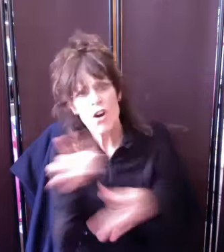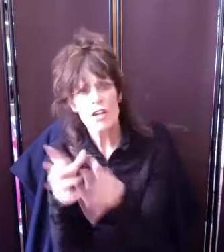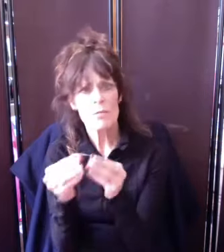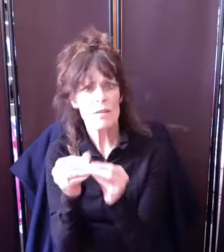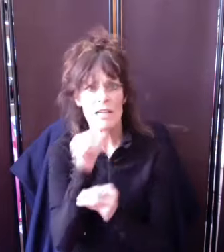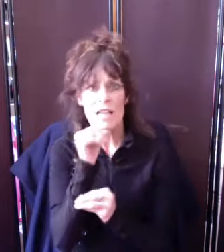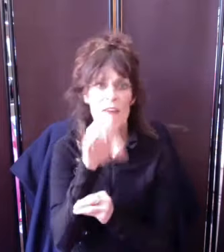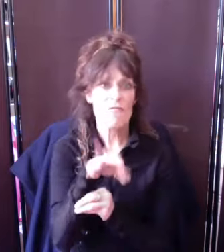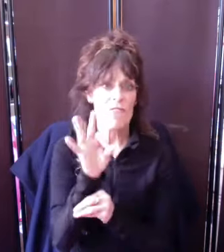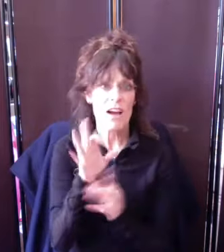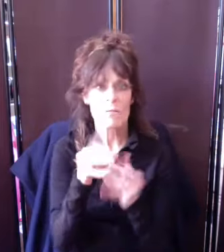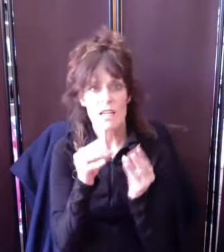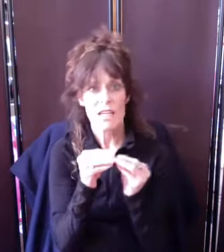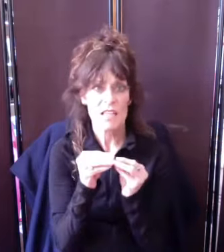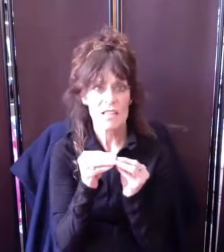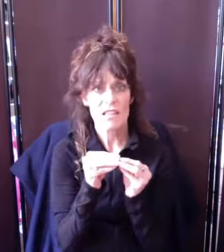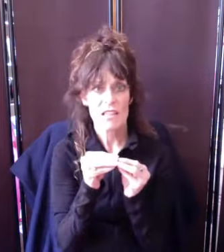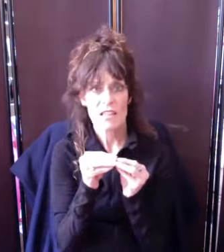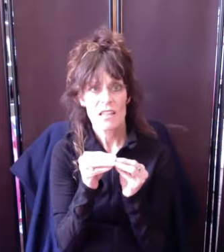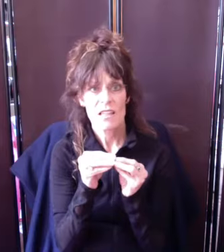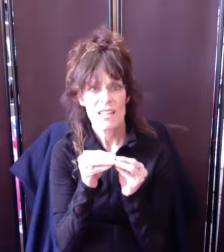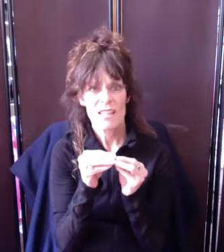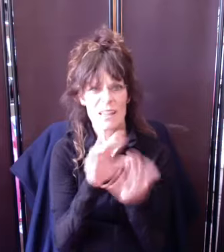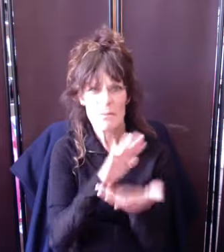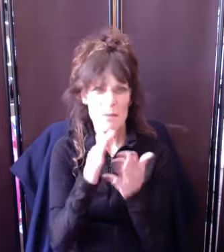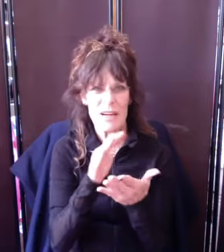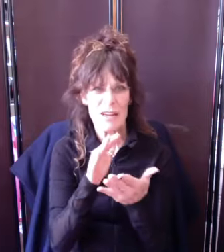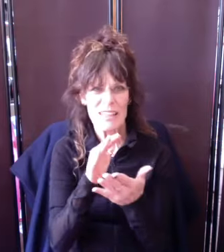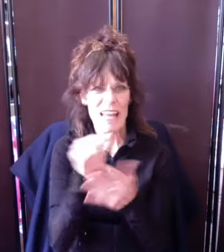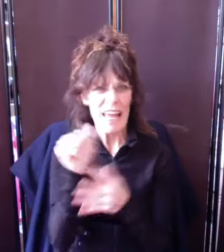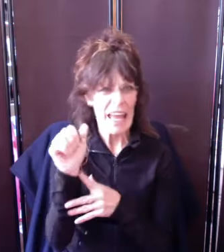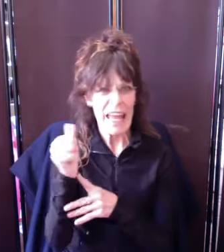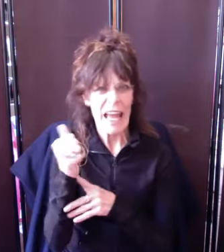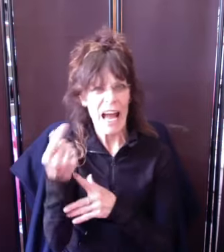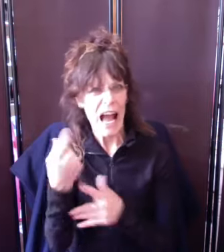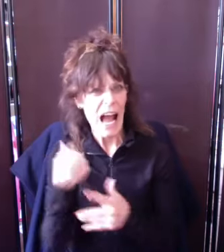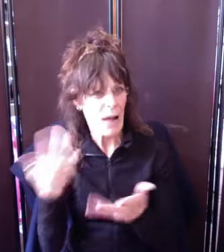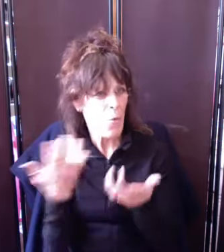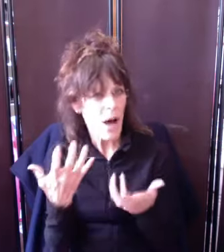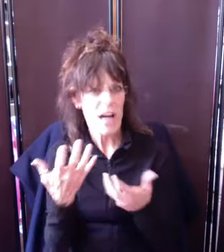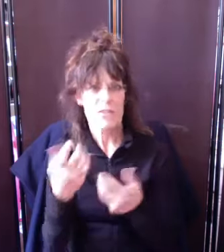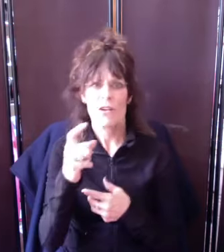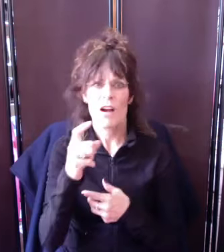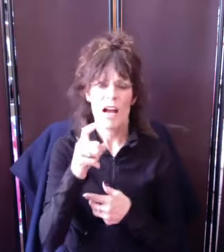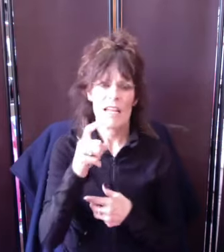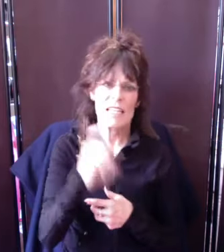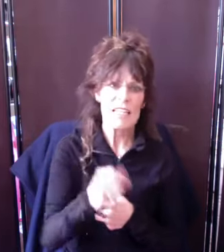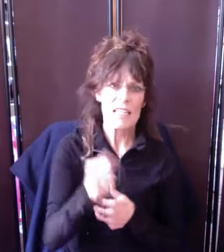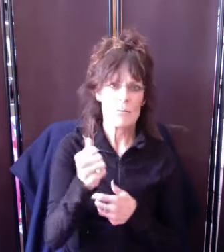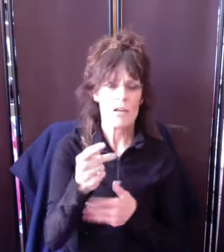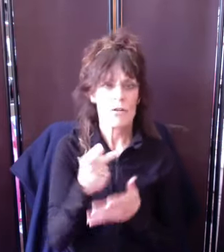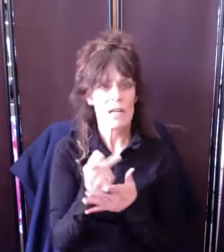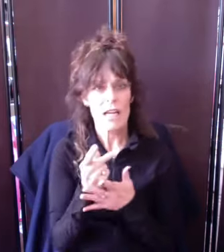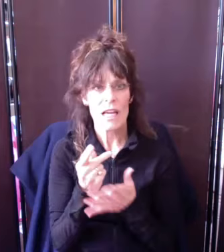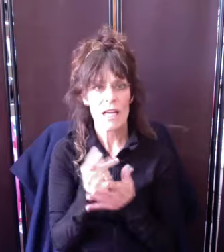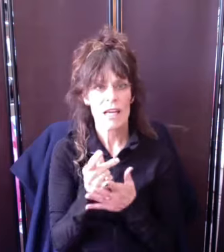like, kind of AA I want, that I need, that I feel like I need to be okay. And yet I have this room full of men